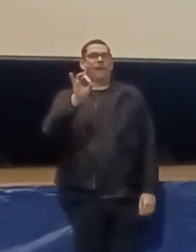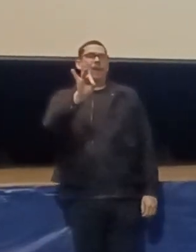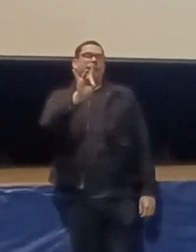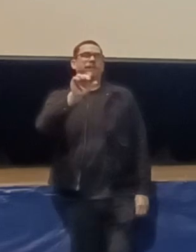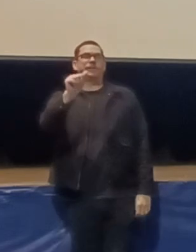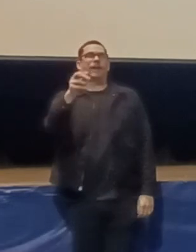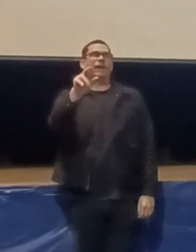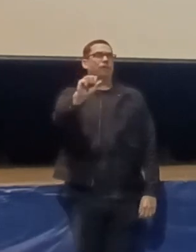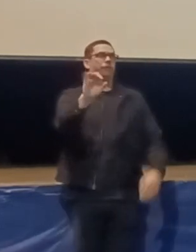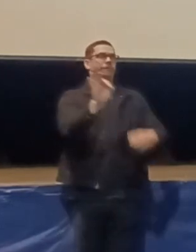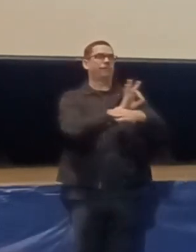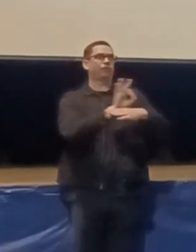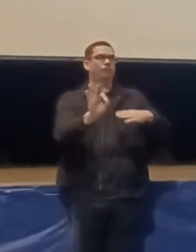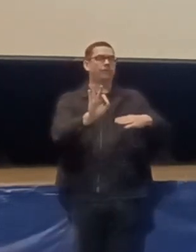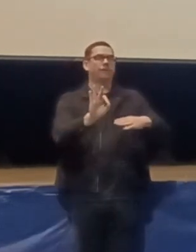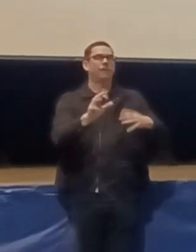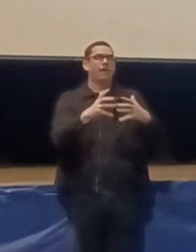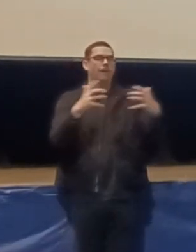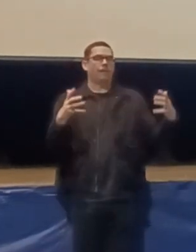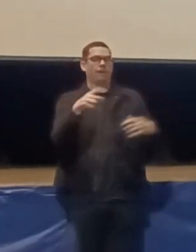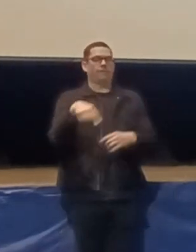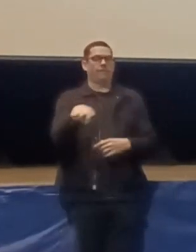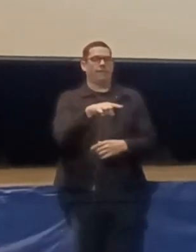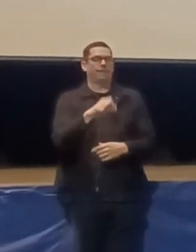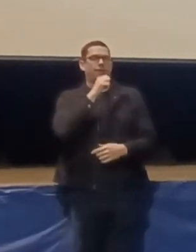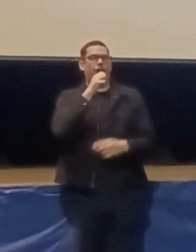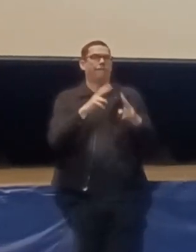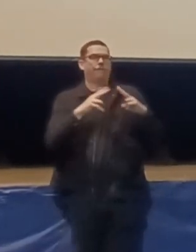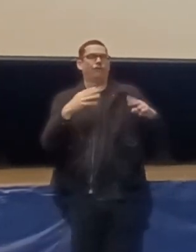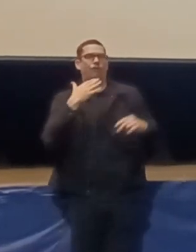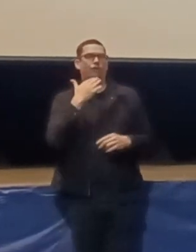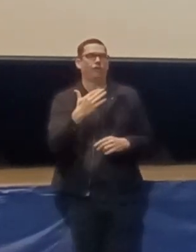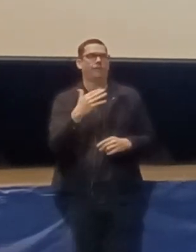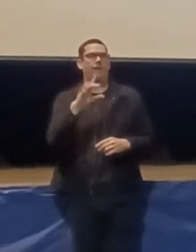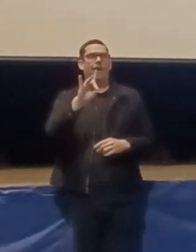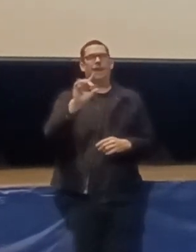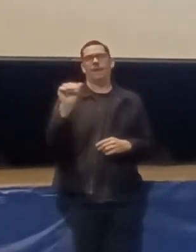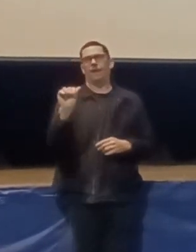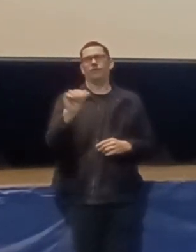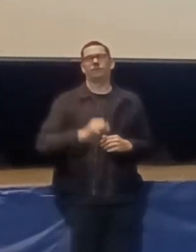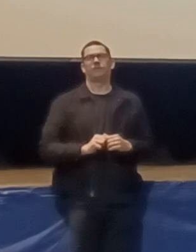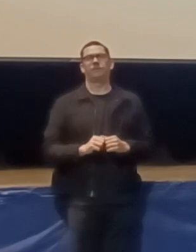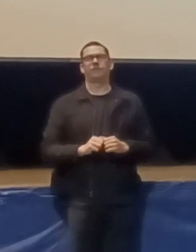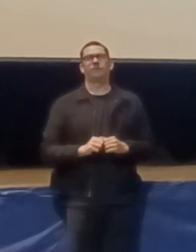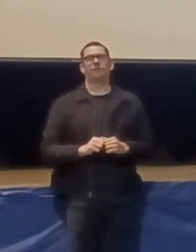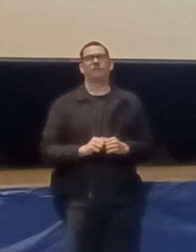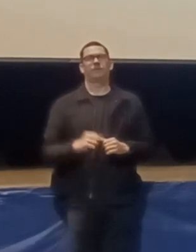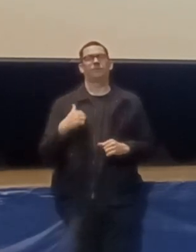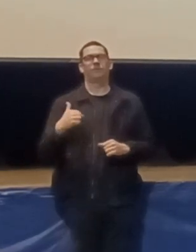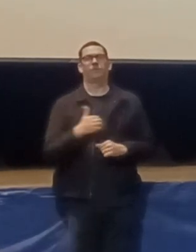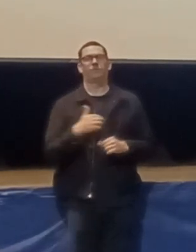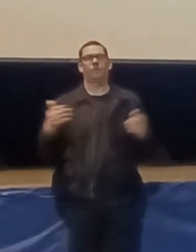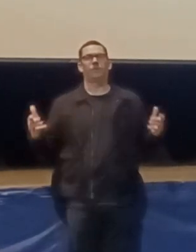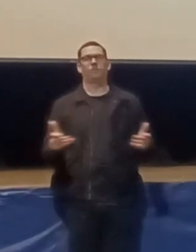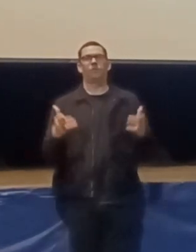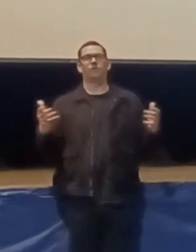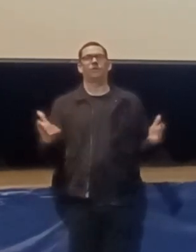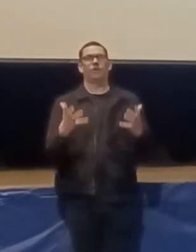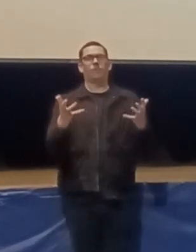by numbers, a lot of that's not very good 8 acres. So we're pushing, but we want it to be what happens there